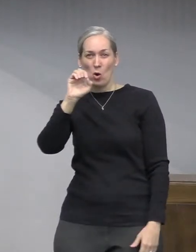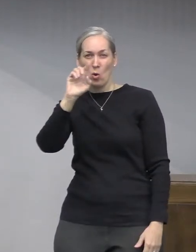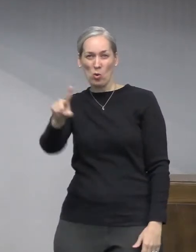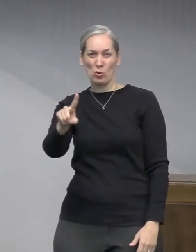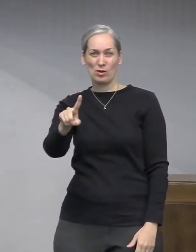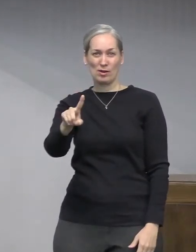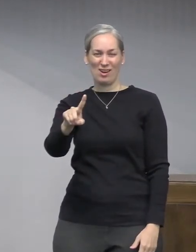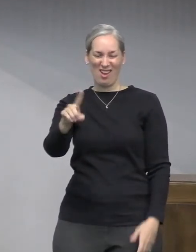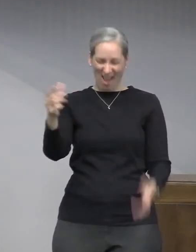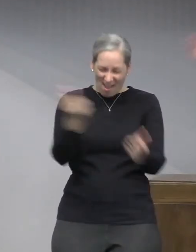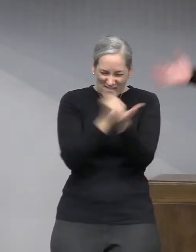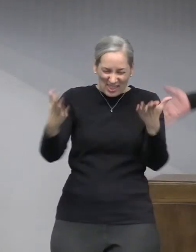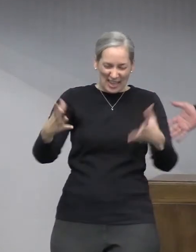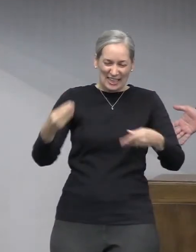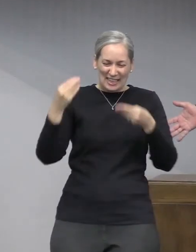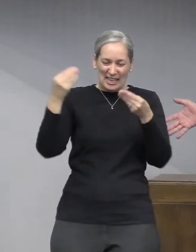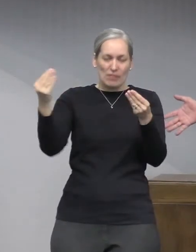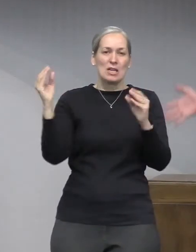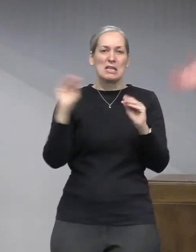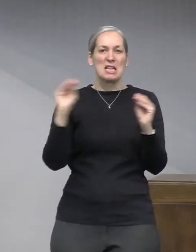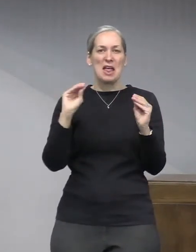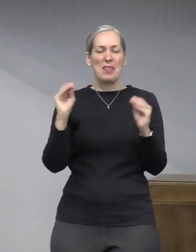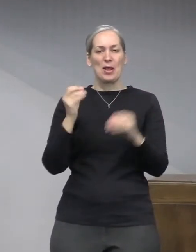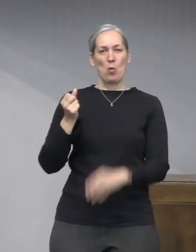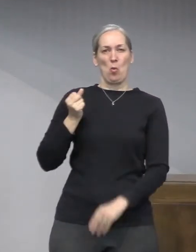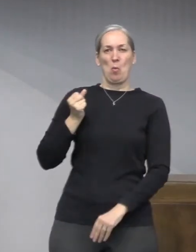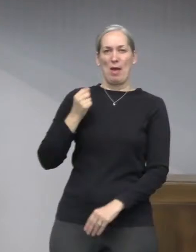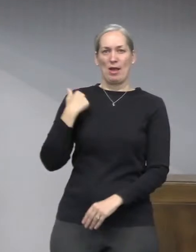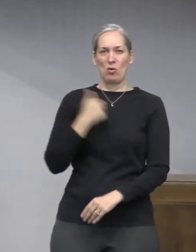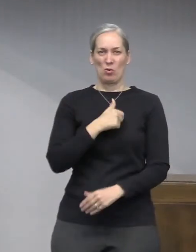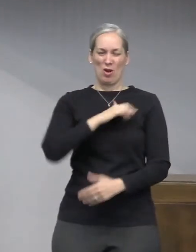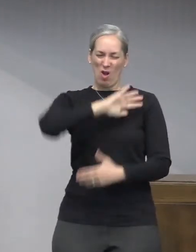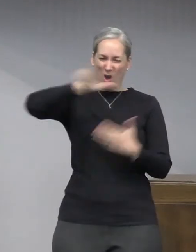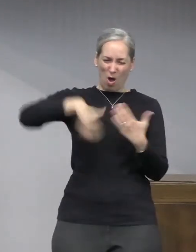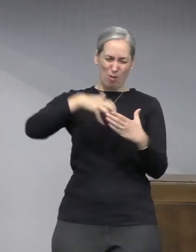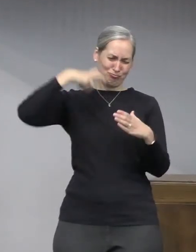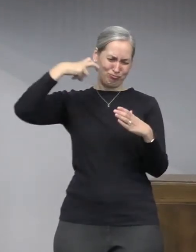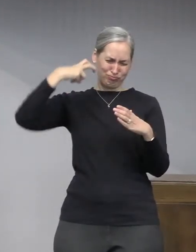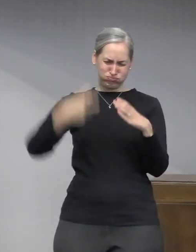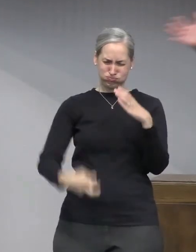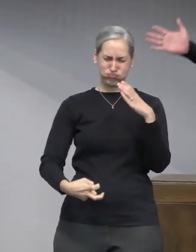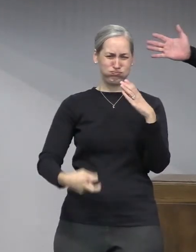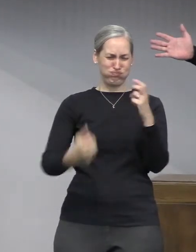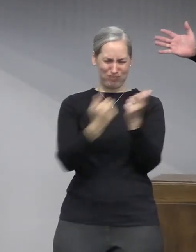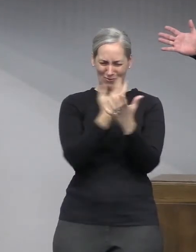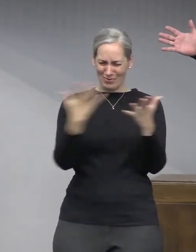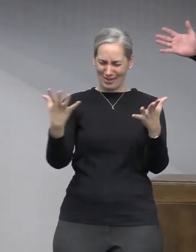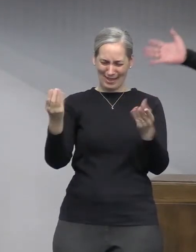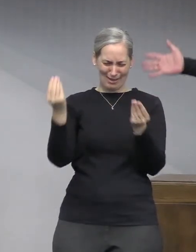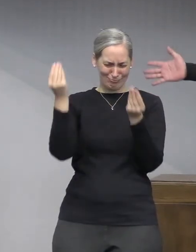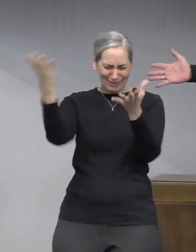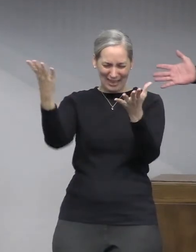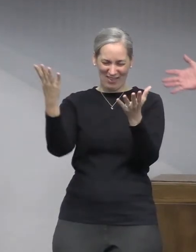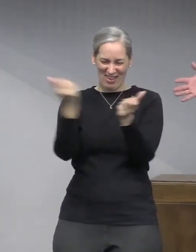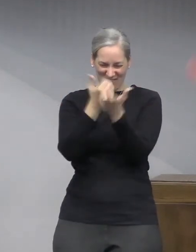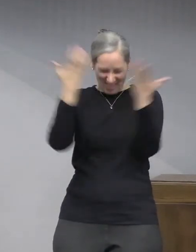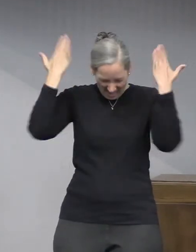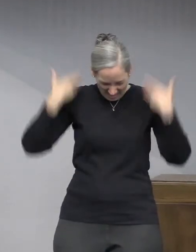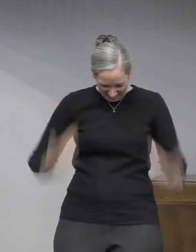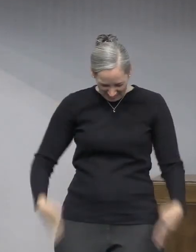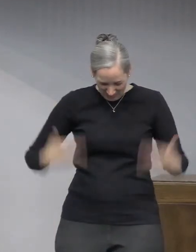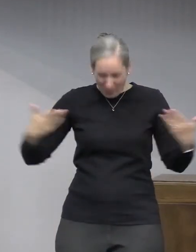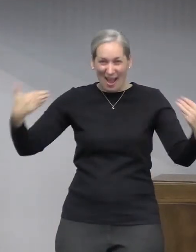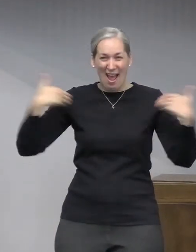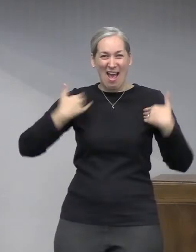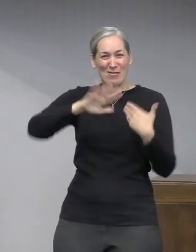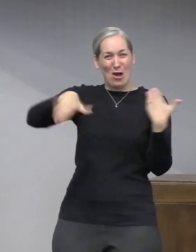That we don't hold anything back. That we're all in everything we have. We